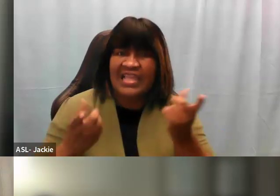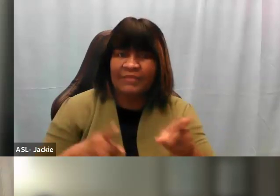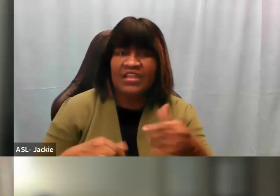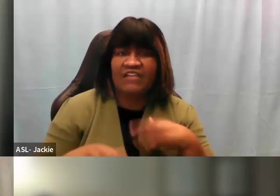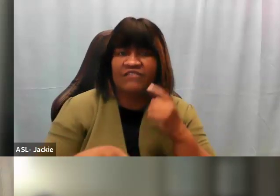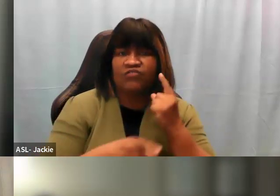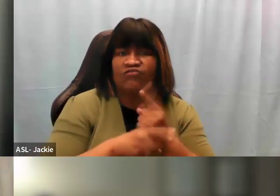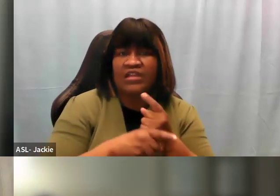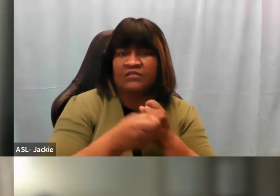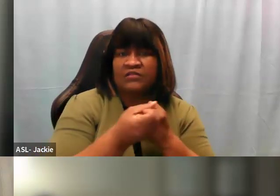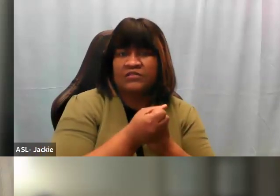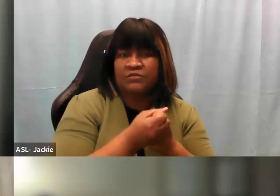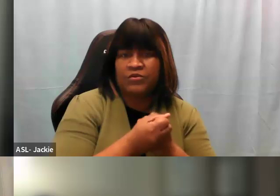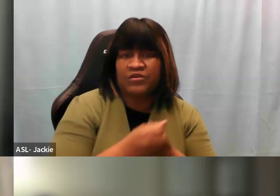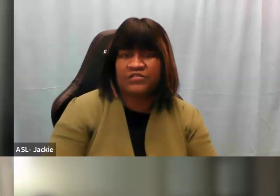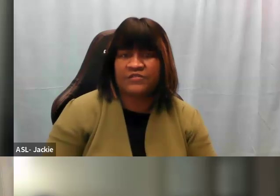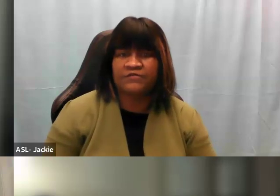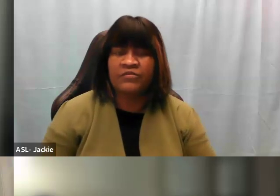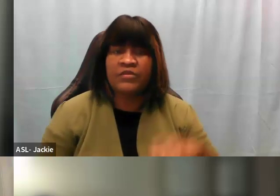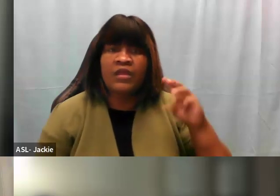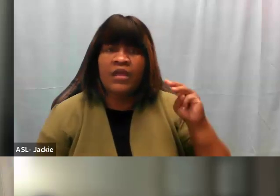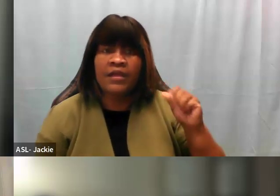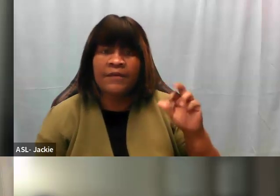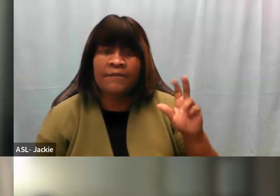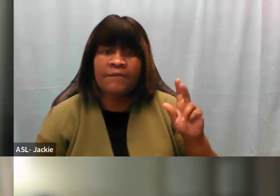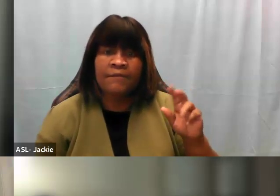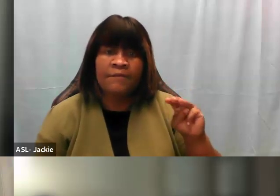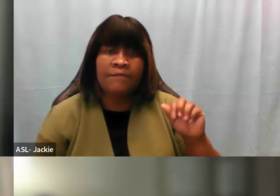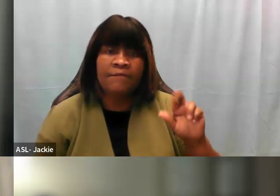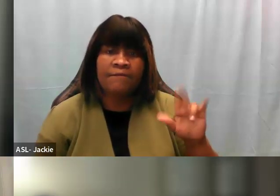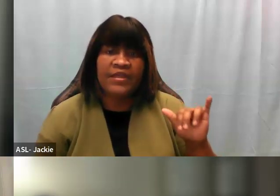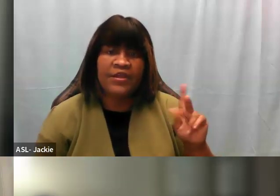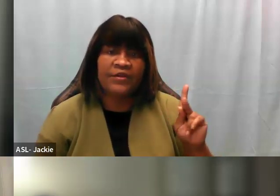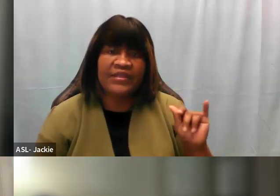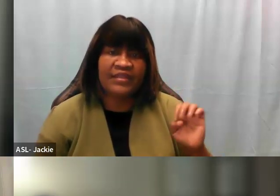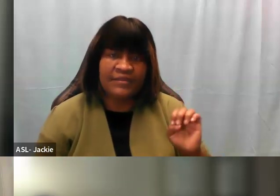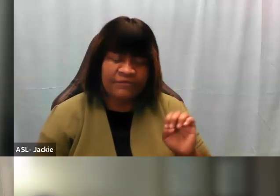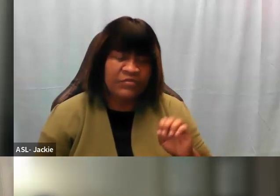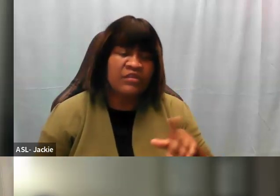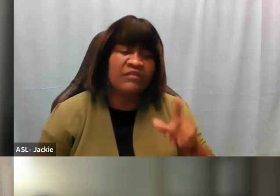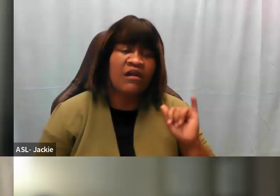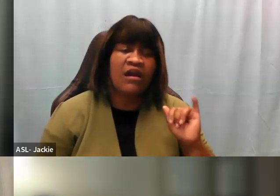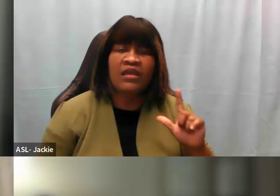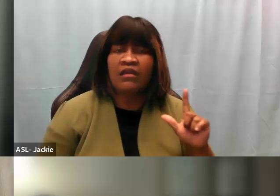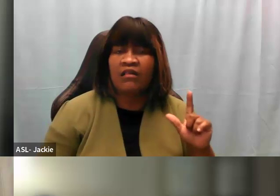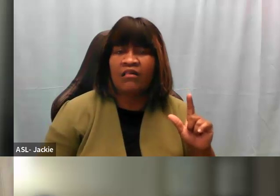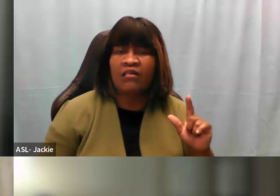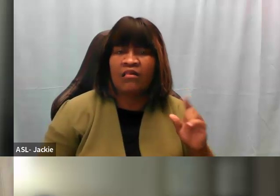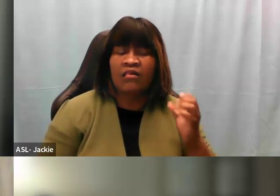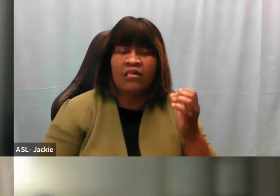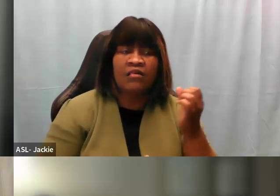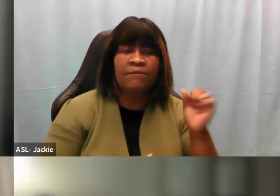And I think too, another role the IL movement has in SILS is